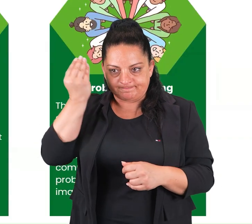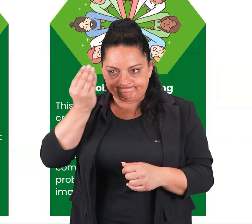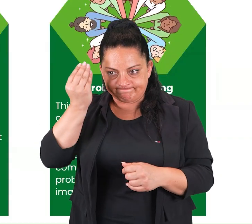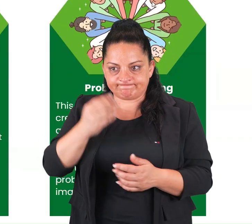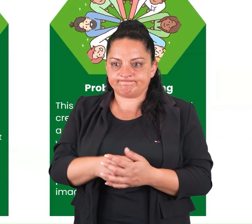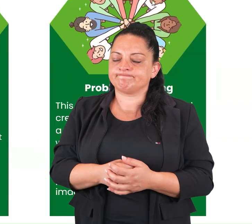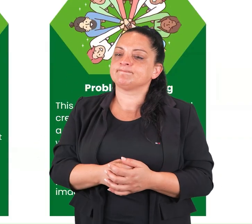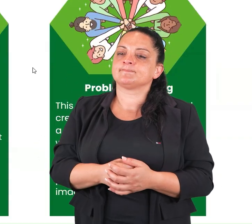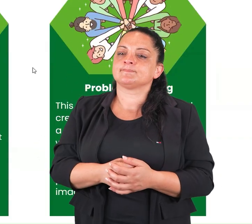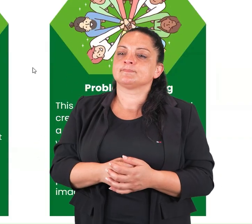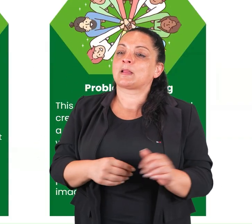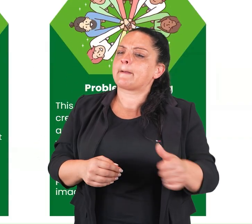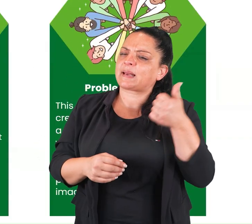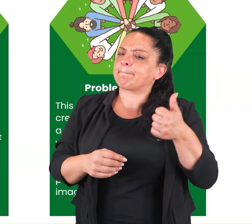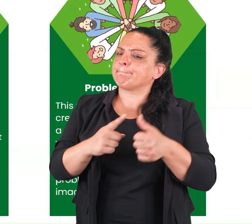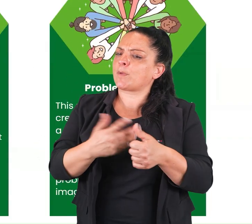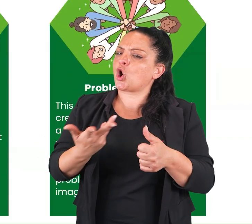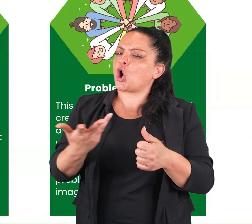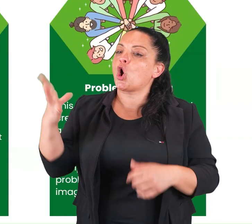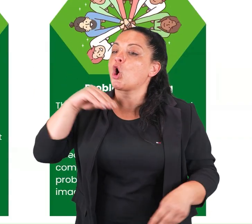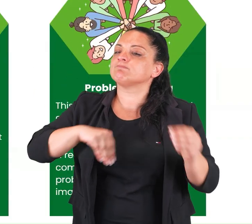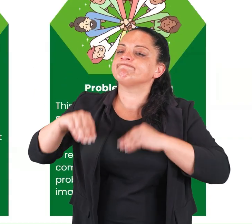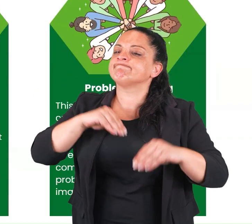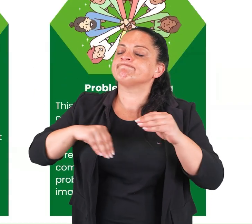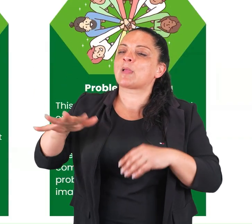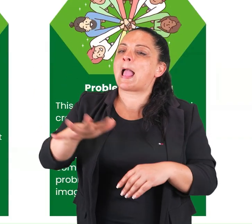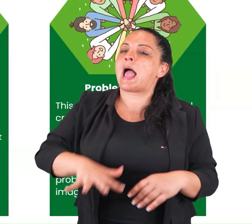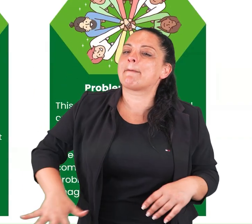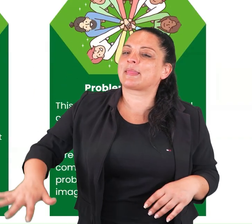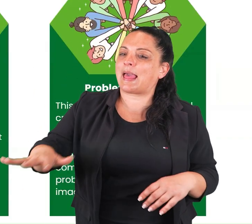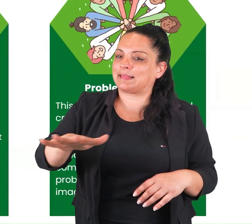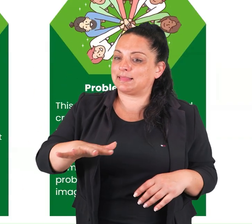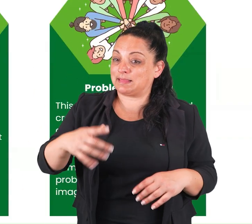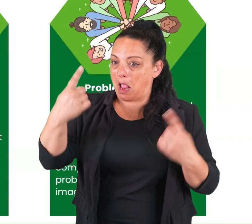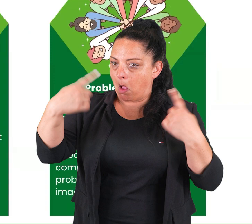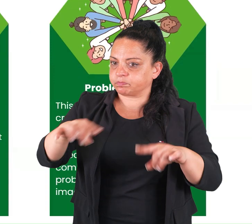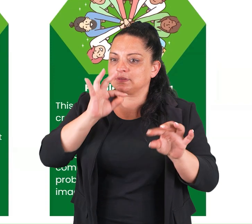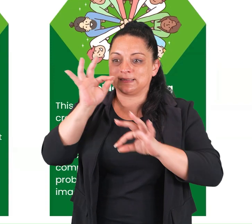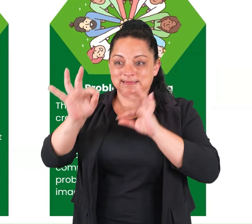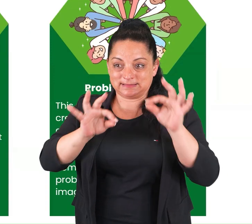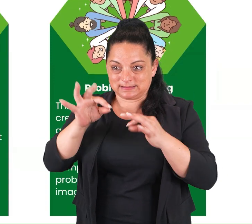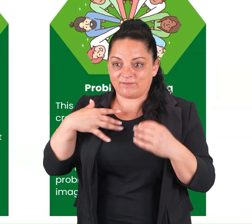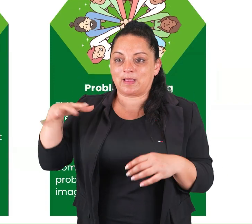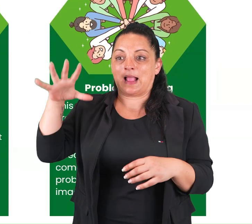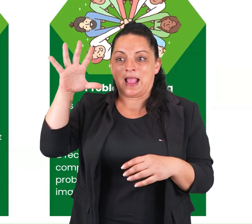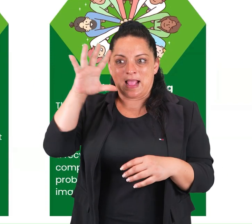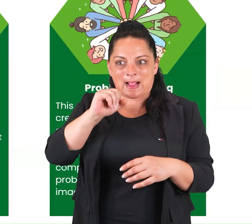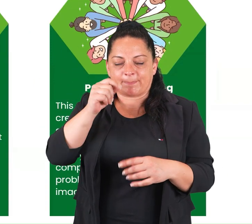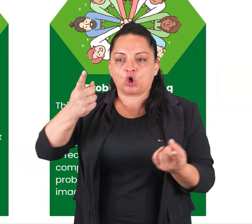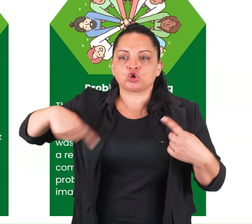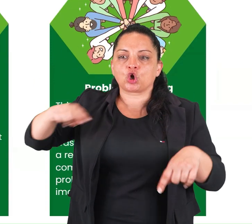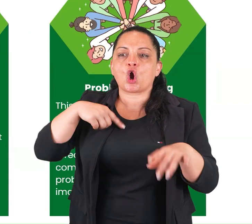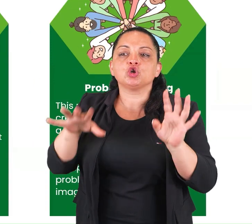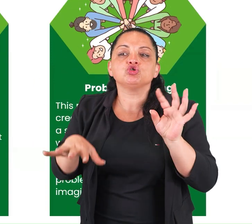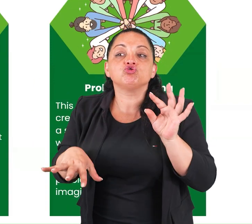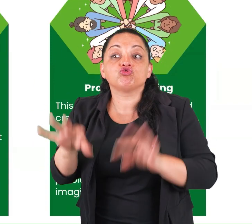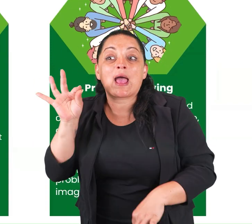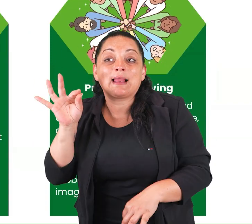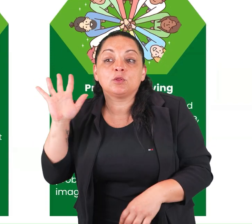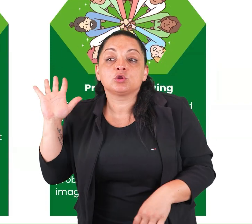of thinking. And the first one is environmental awareness. And basically, this